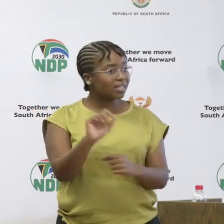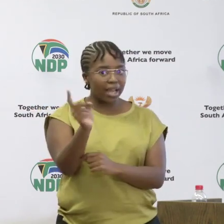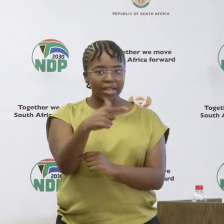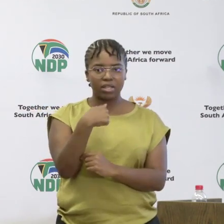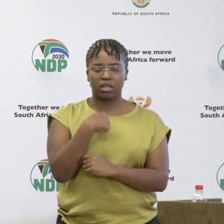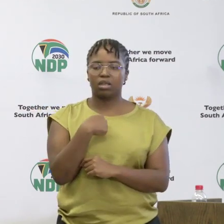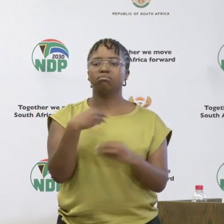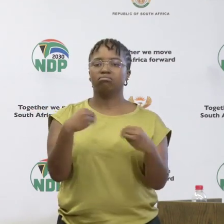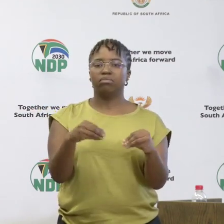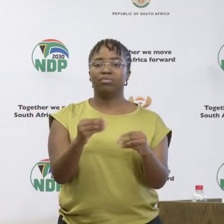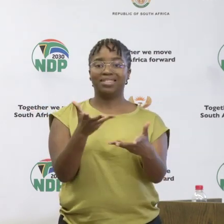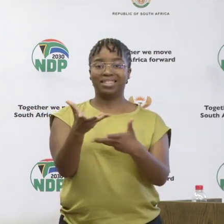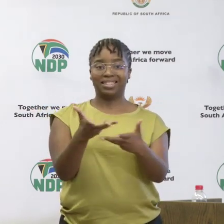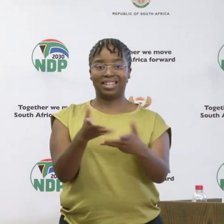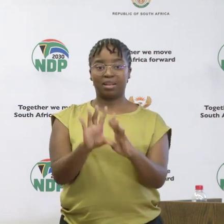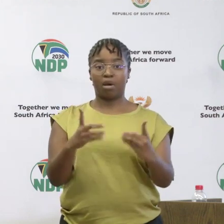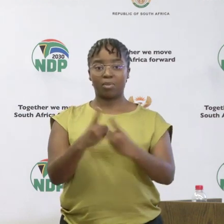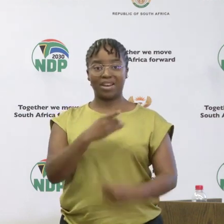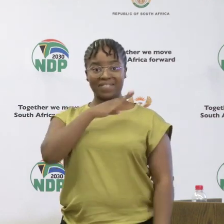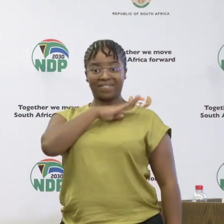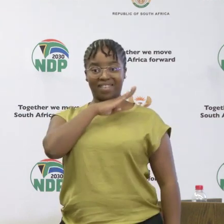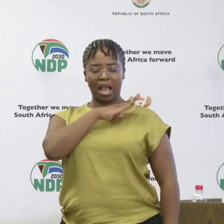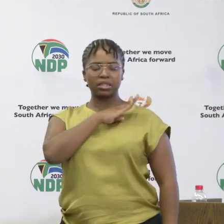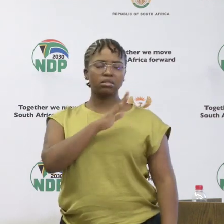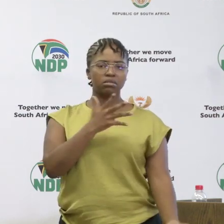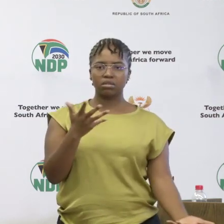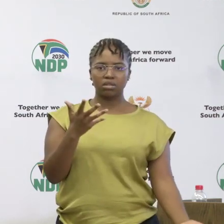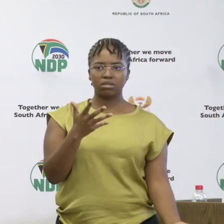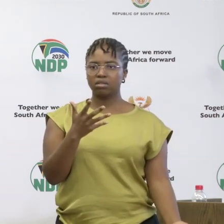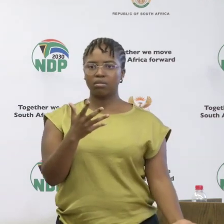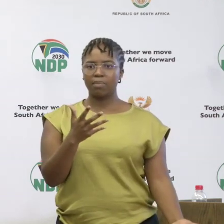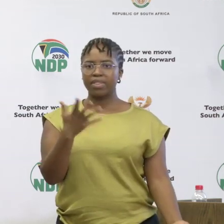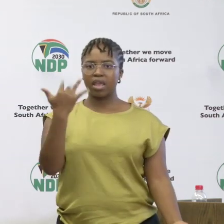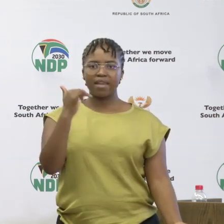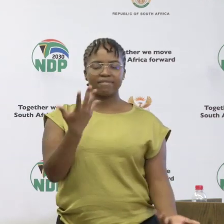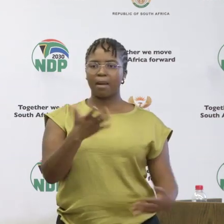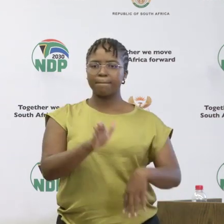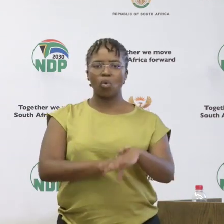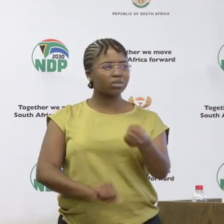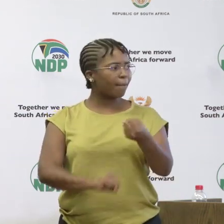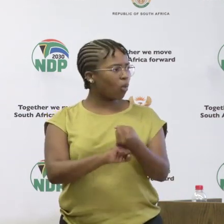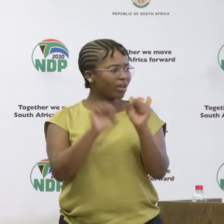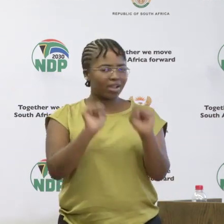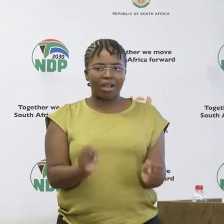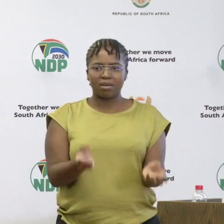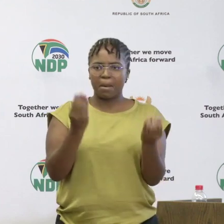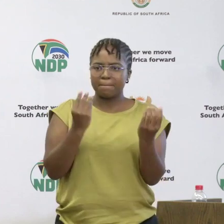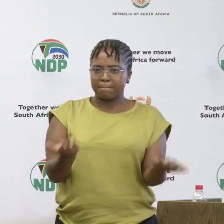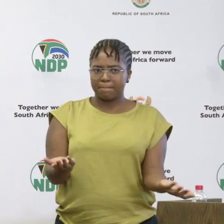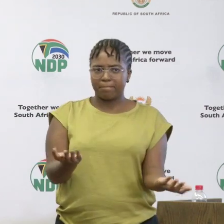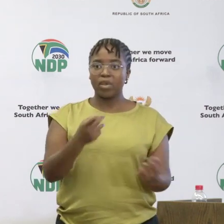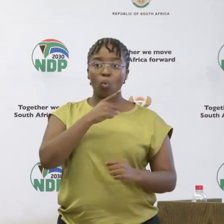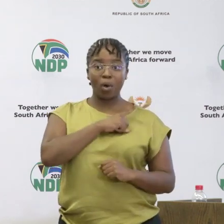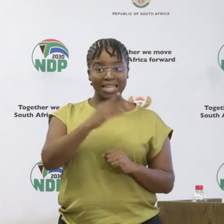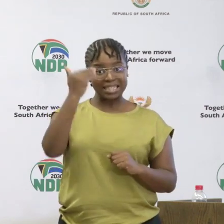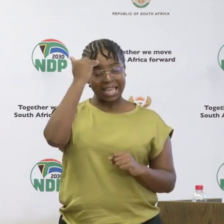to the Departments of Defense, and we are looking at what other extra support can we get, because we